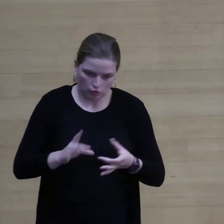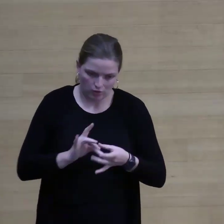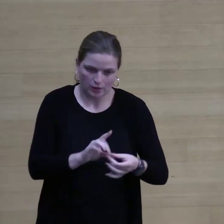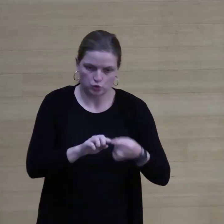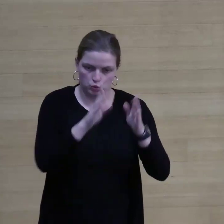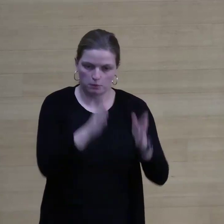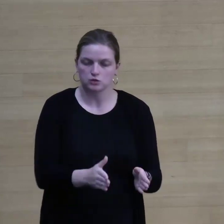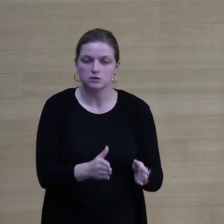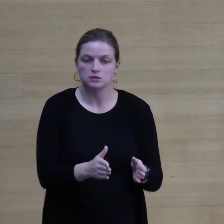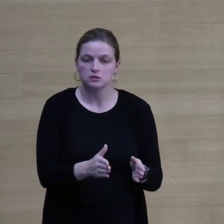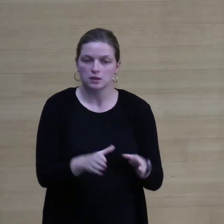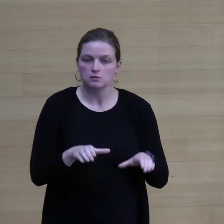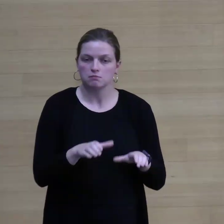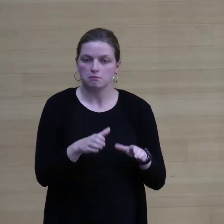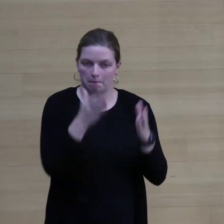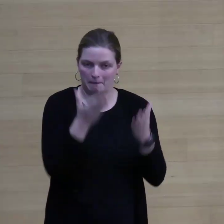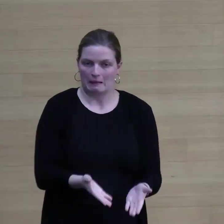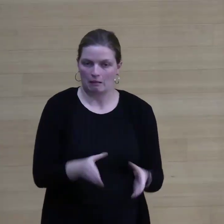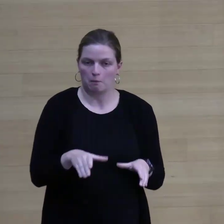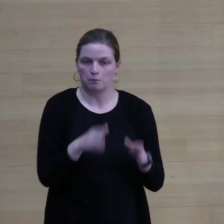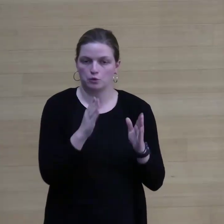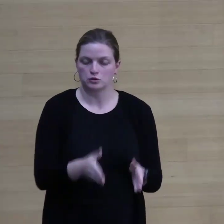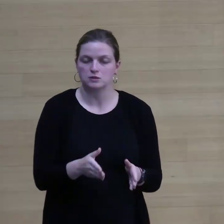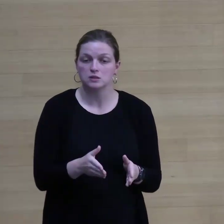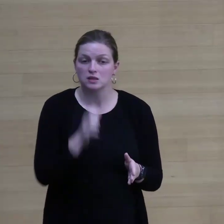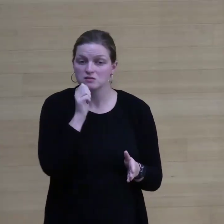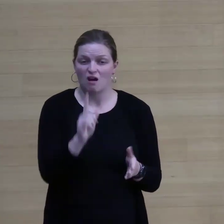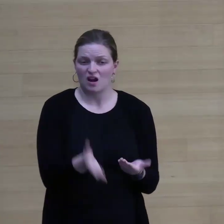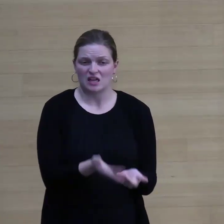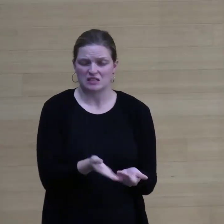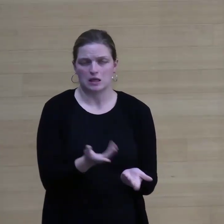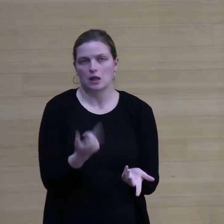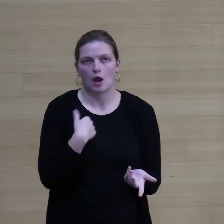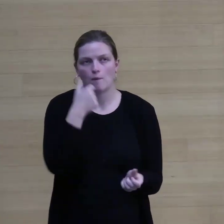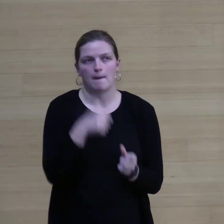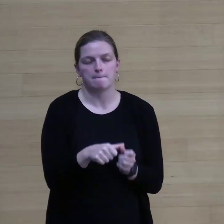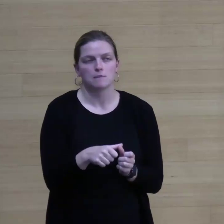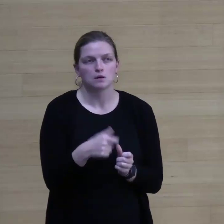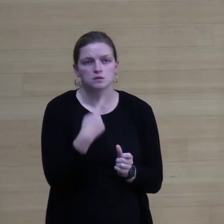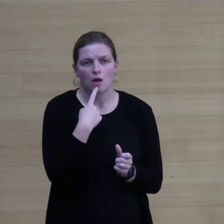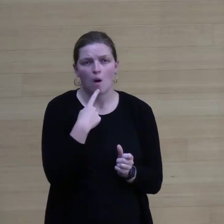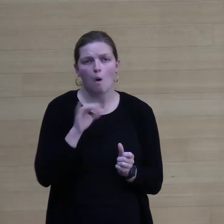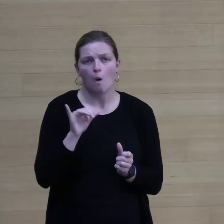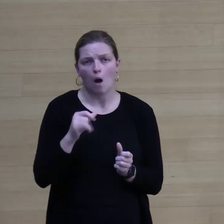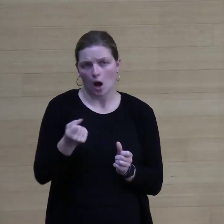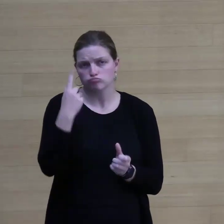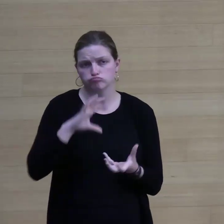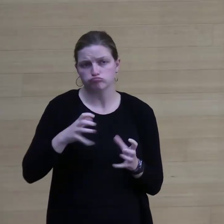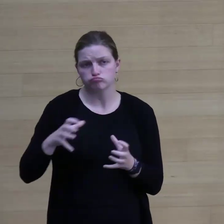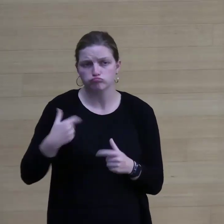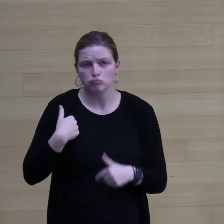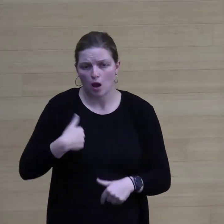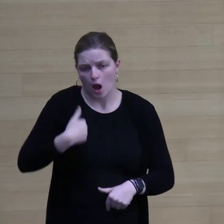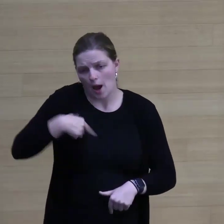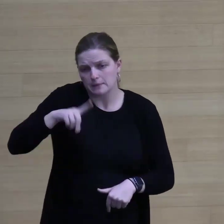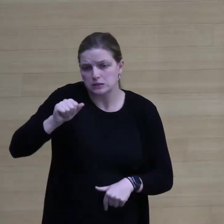And what are, it's never as easy as, like, I remember somebody saying to me, oh, I do intersectionality, I'm